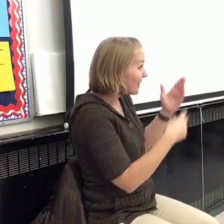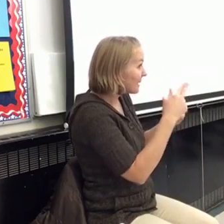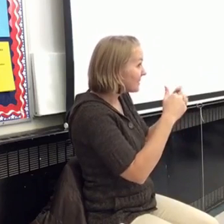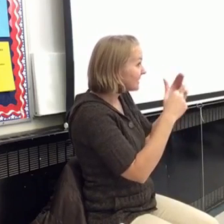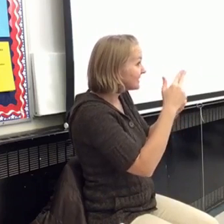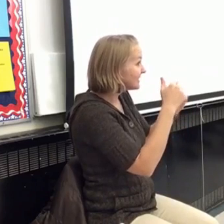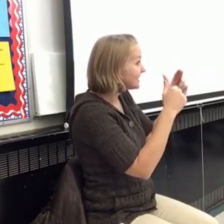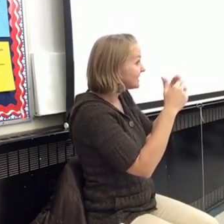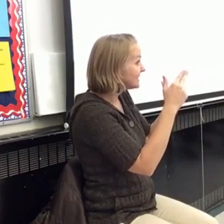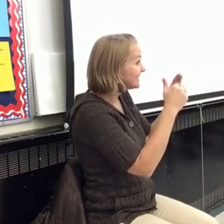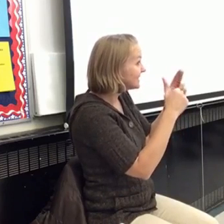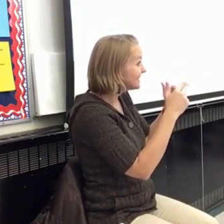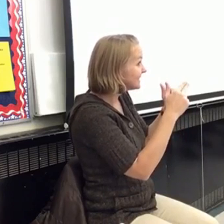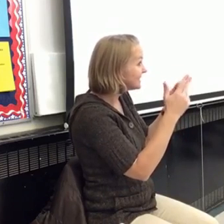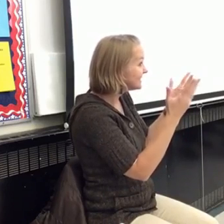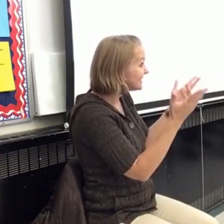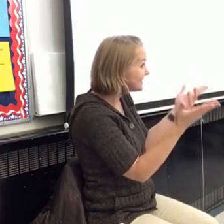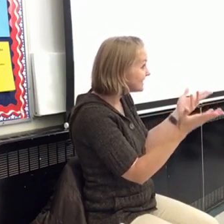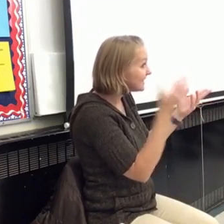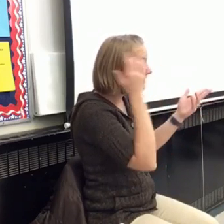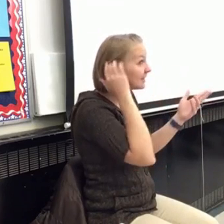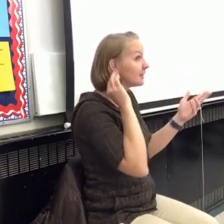built.